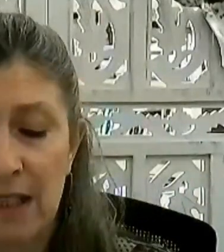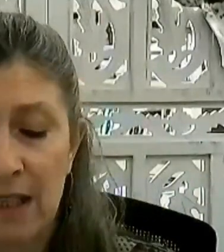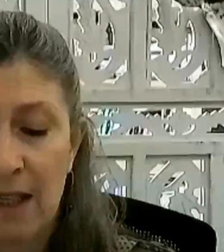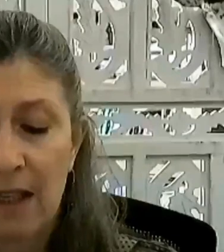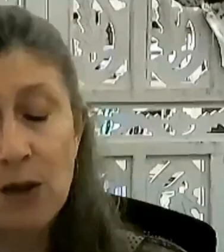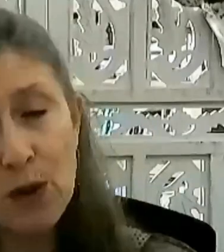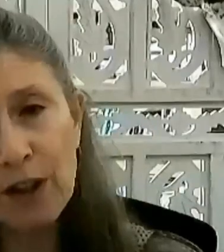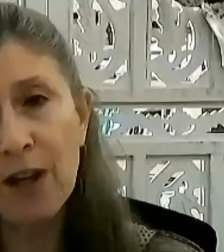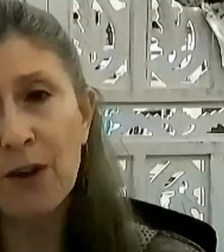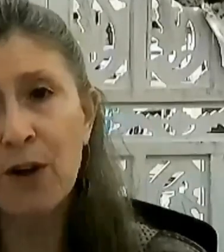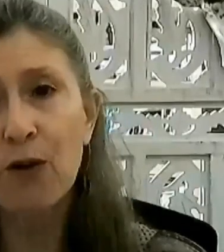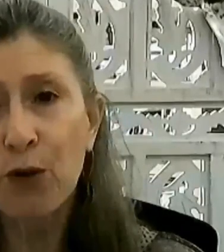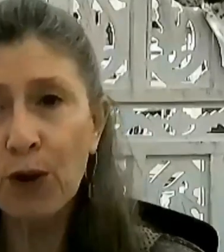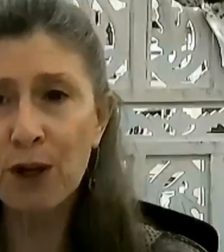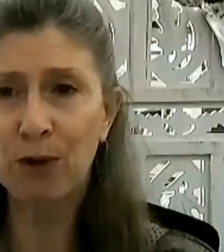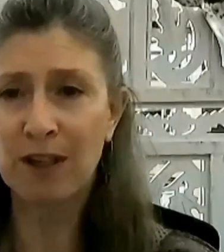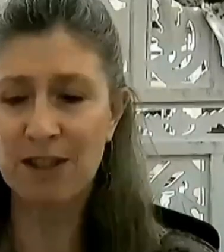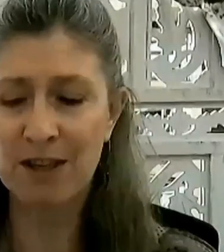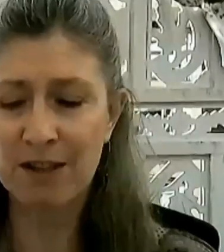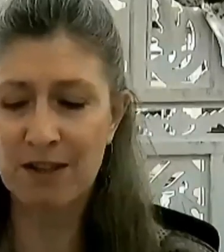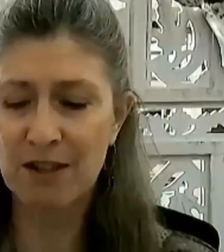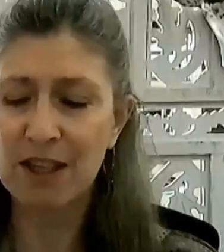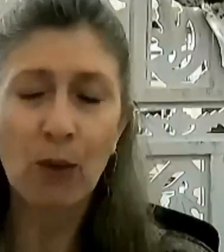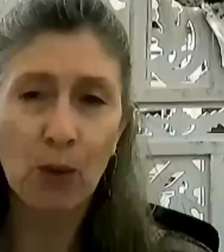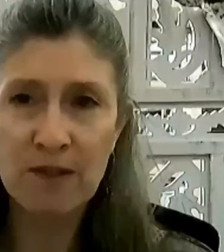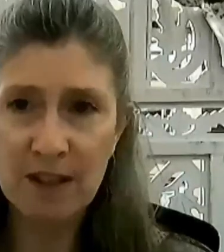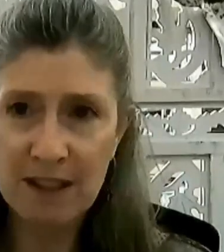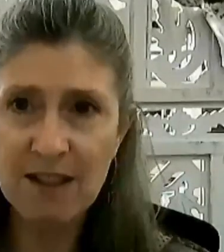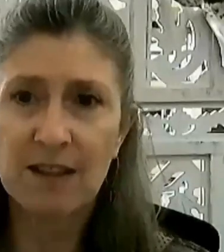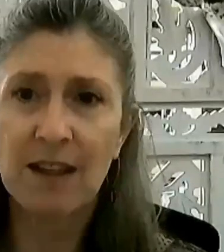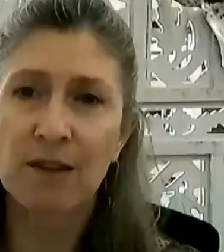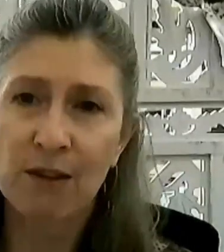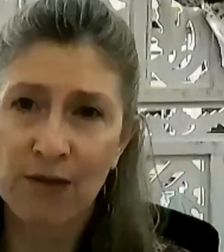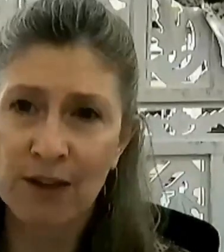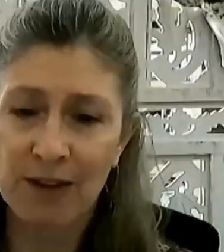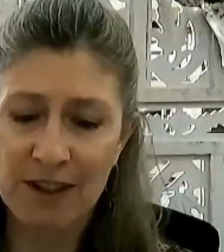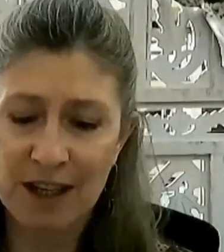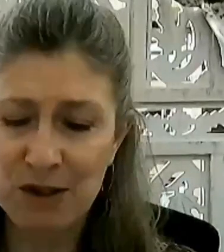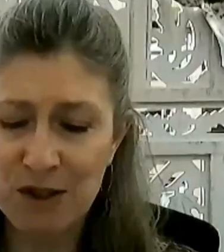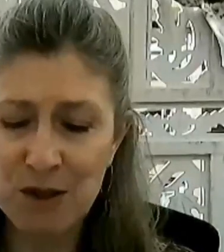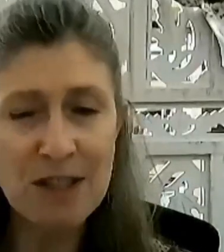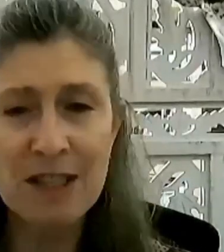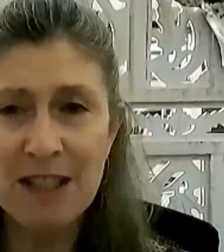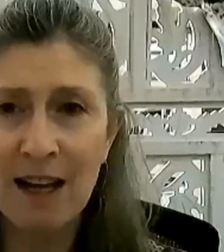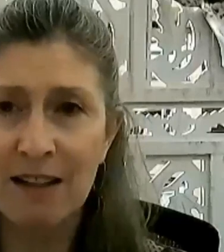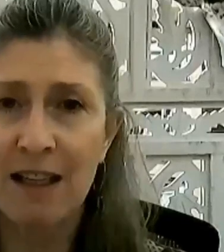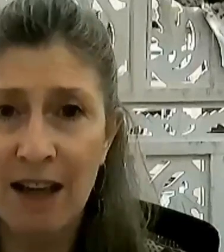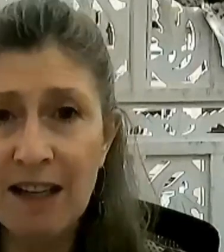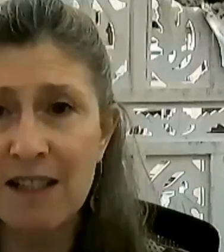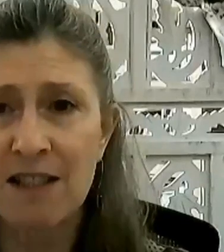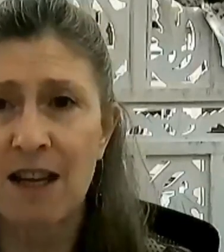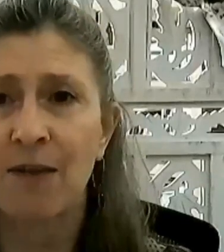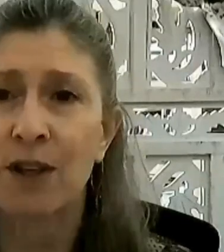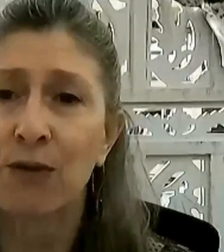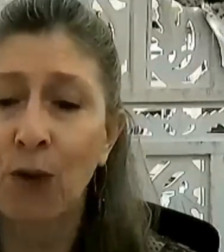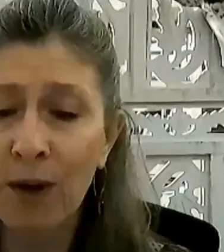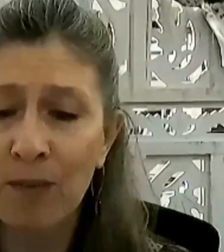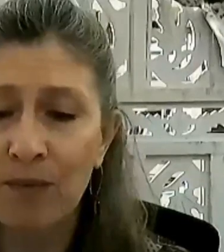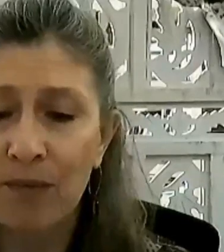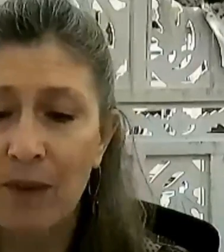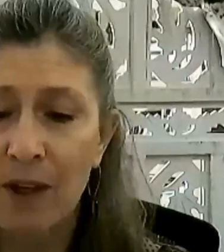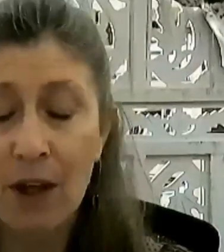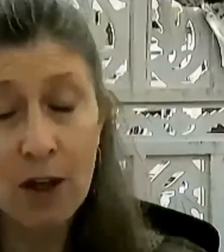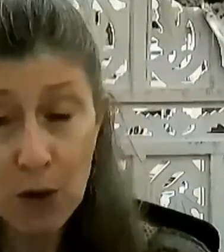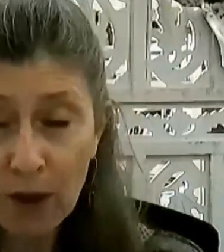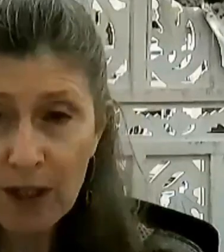1930s. It took another 40 plus years to get wolves listed under the Federal Endangered Species Act in